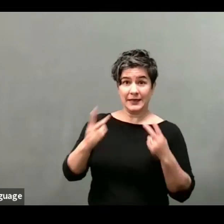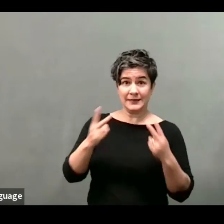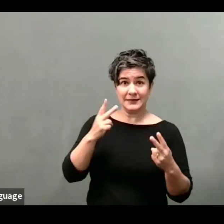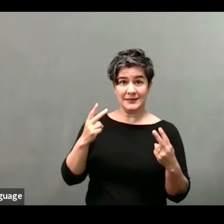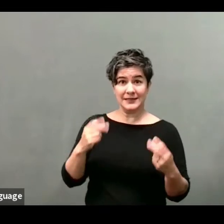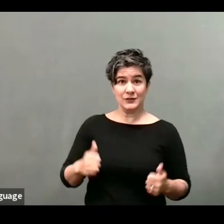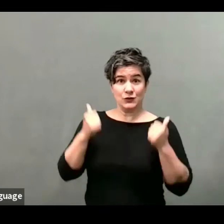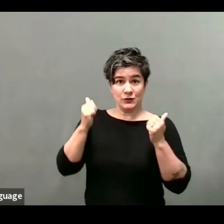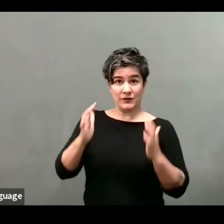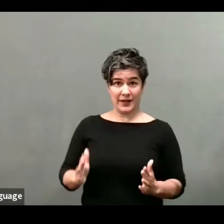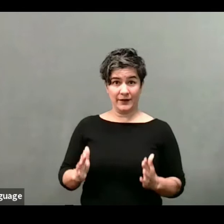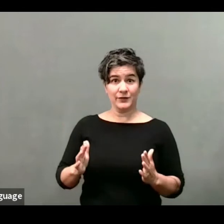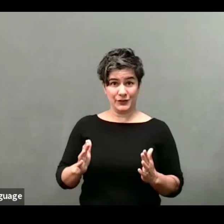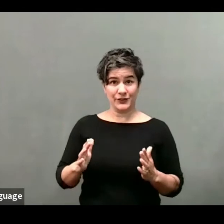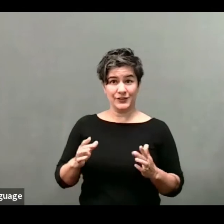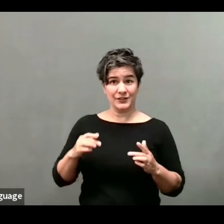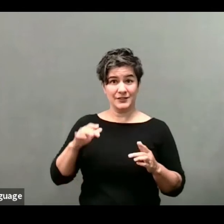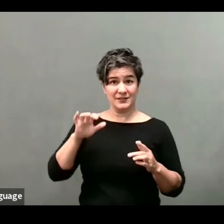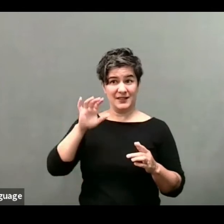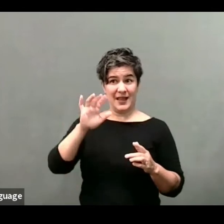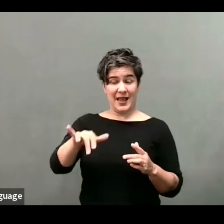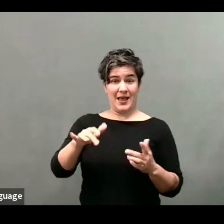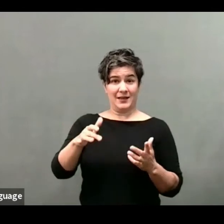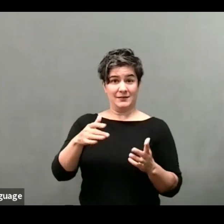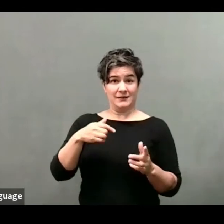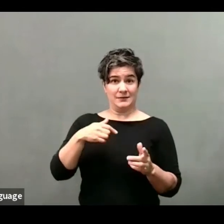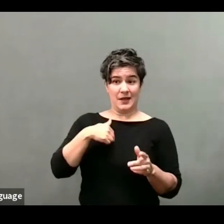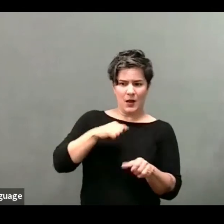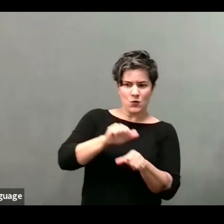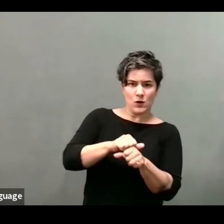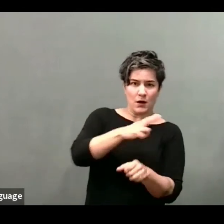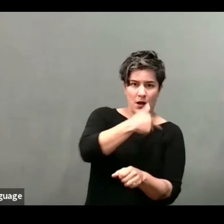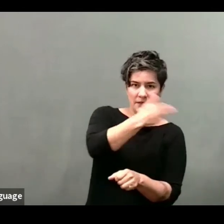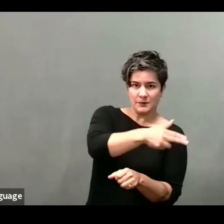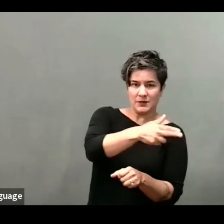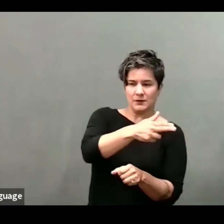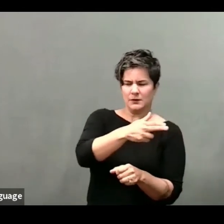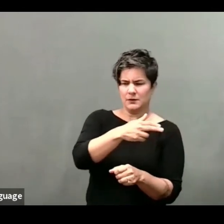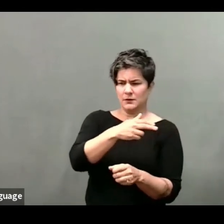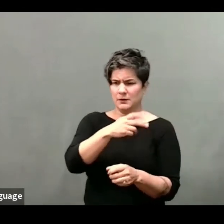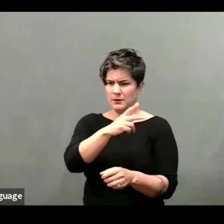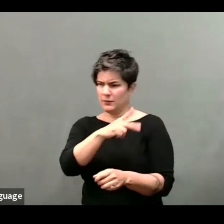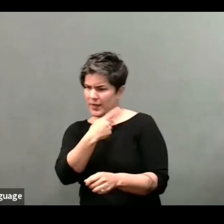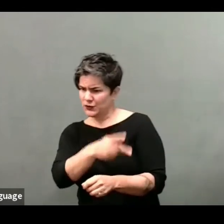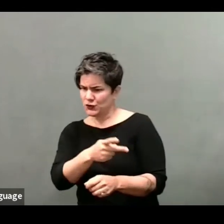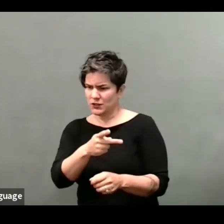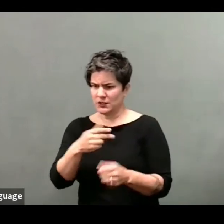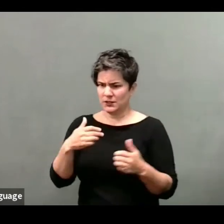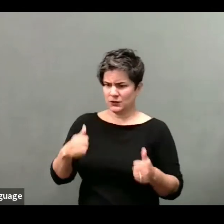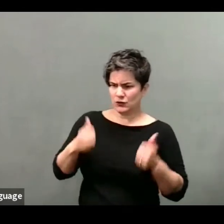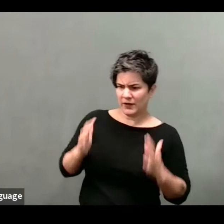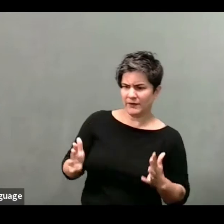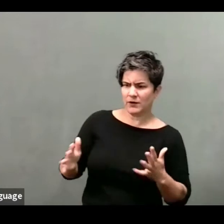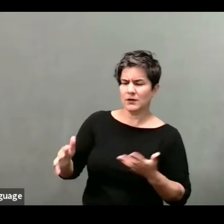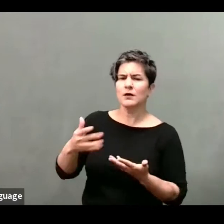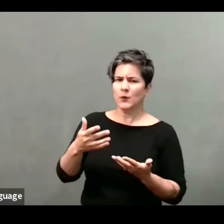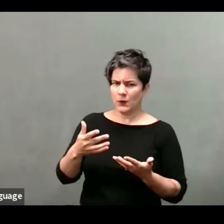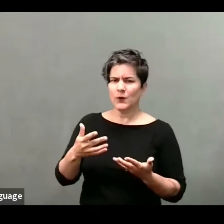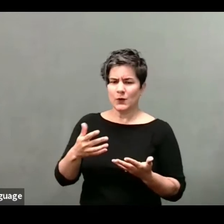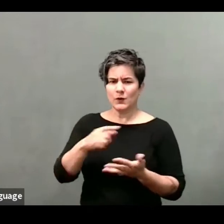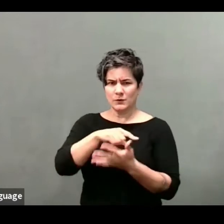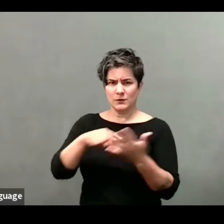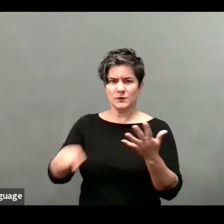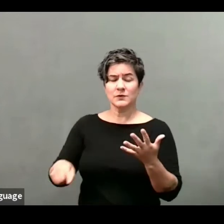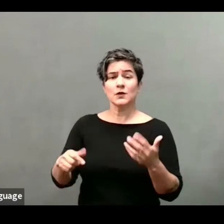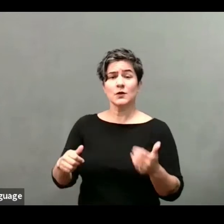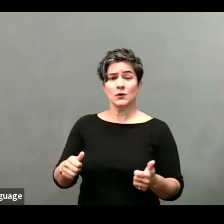sexual assault in the context of being a healthcare professional and then being my patient. You'll hear me refer to survivors